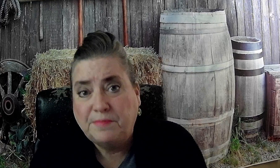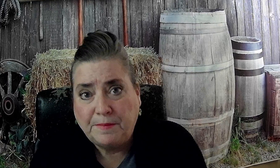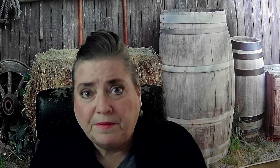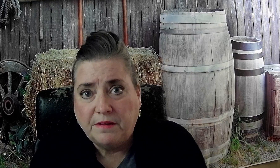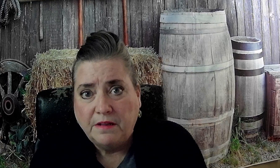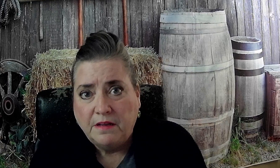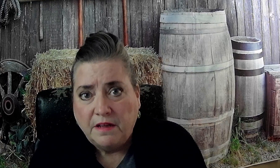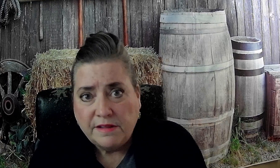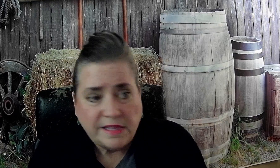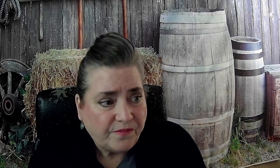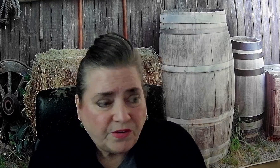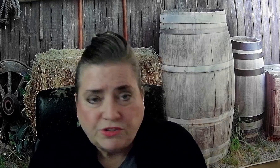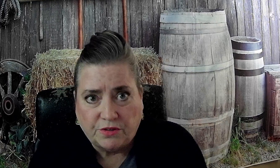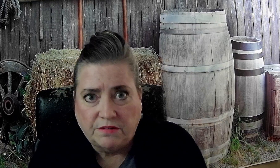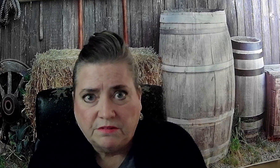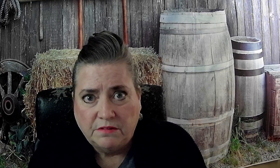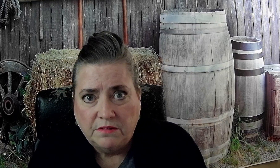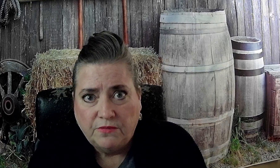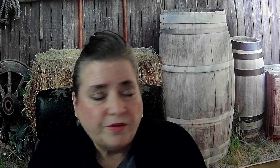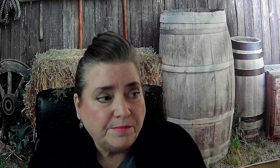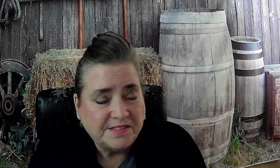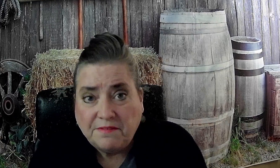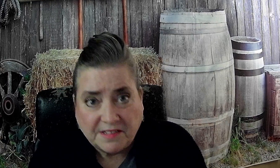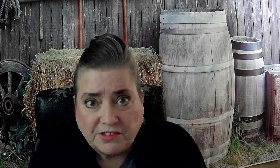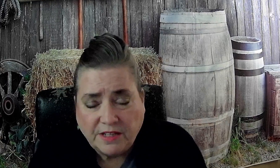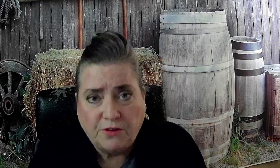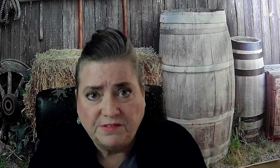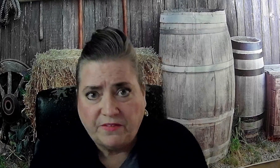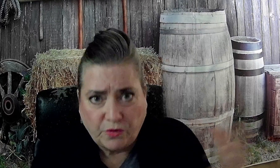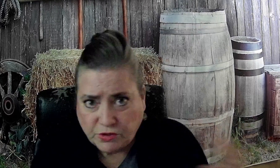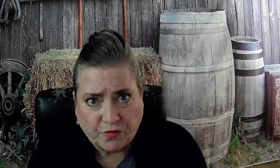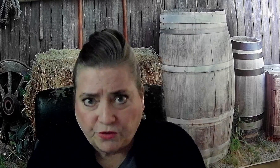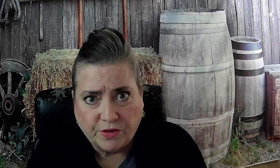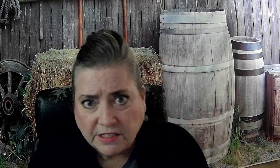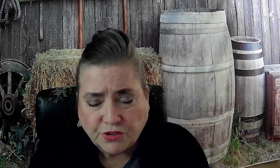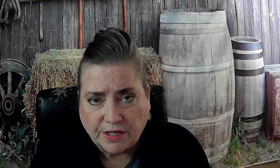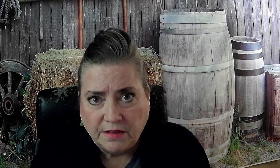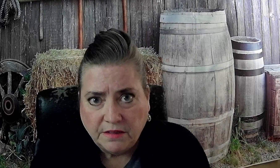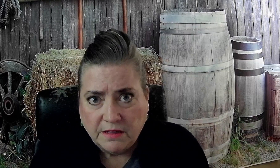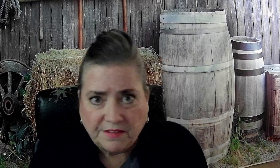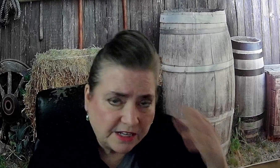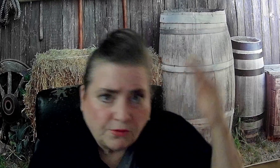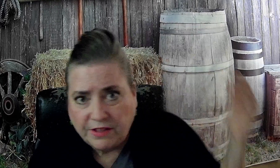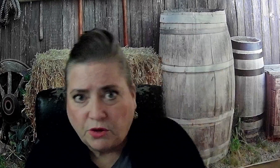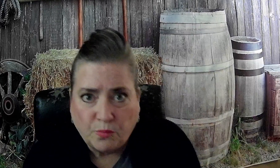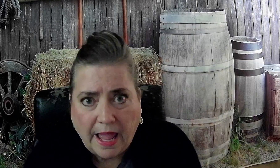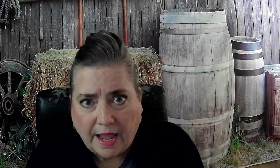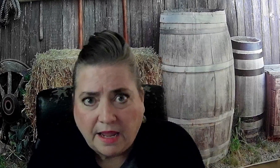people see a future for themselves. They certainly don't see a future for their country if they don't get their way.